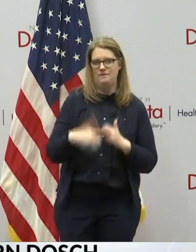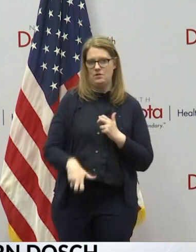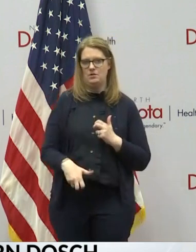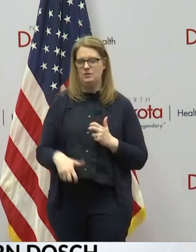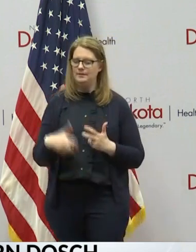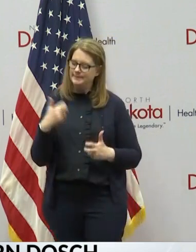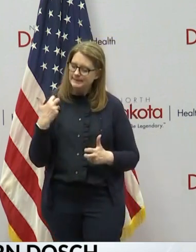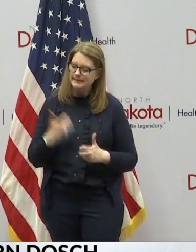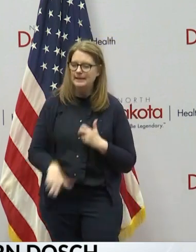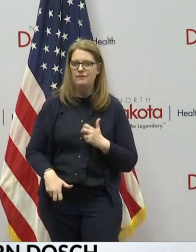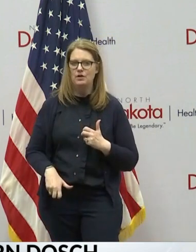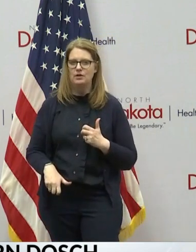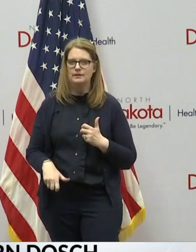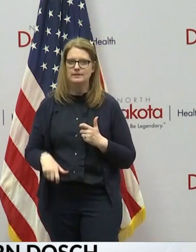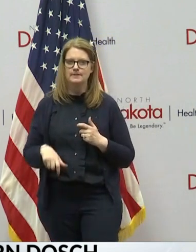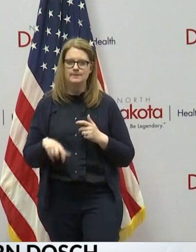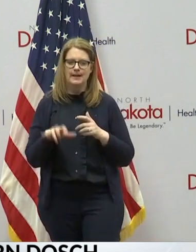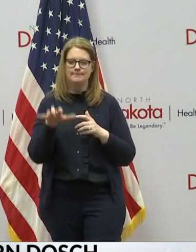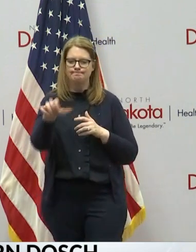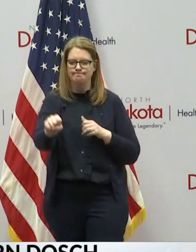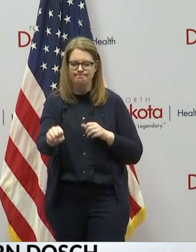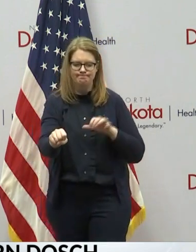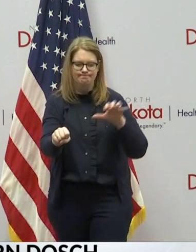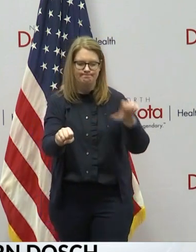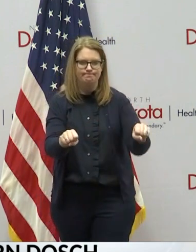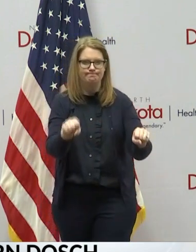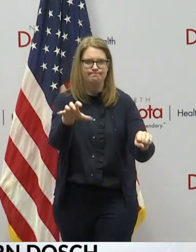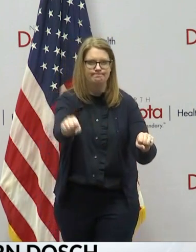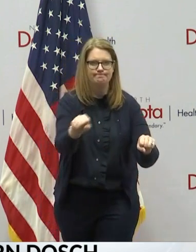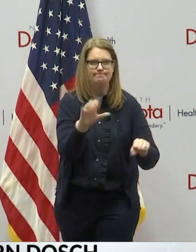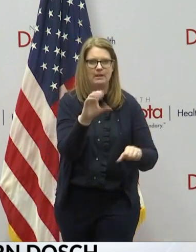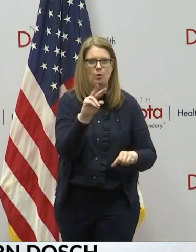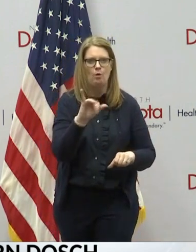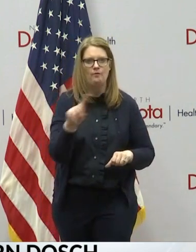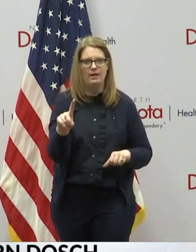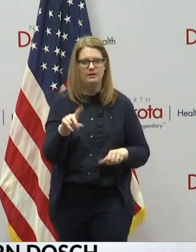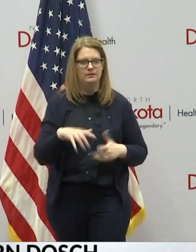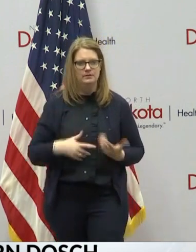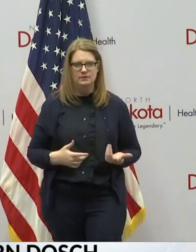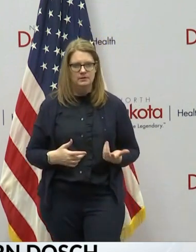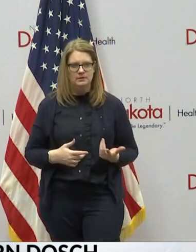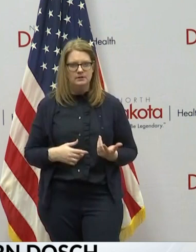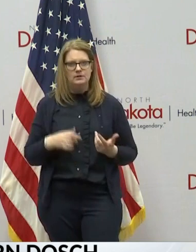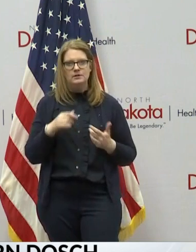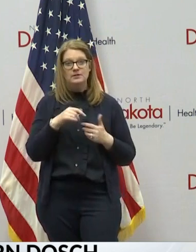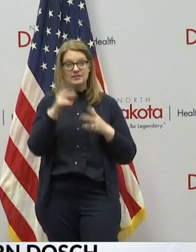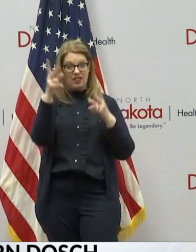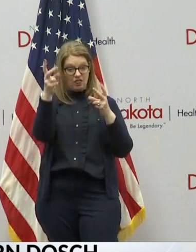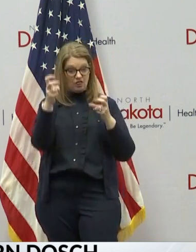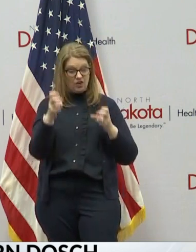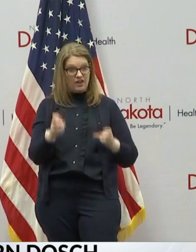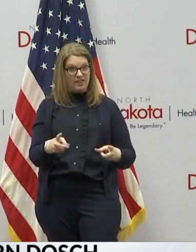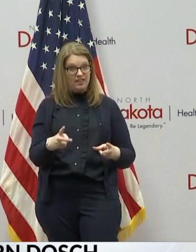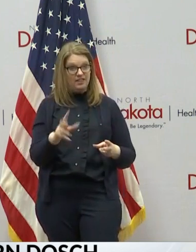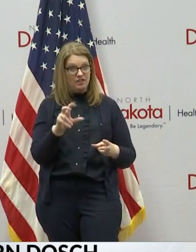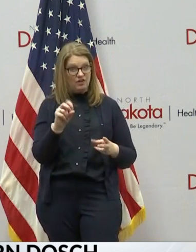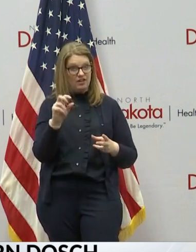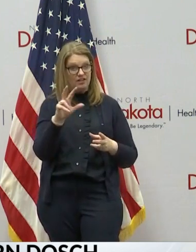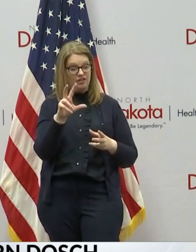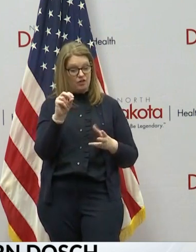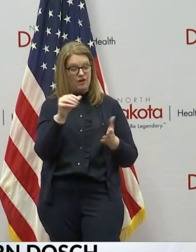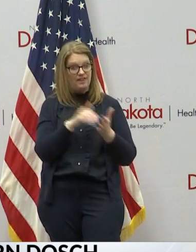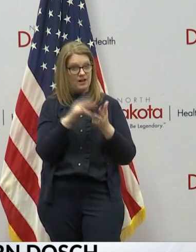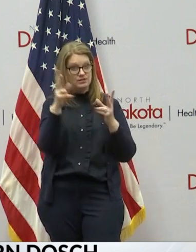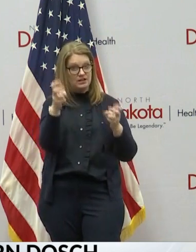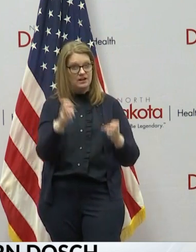to stay in front of COVID. We don't need 30,000 to download it. We need 200,000